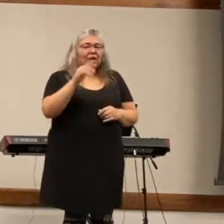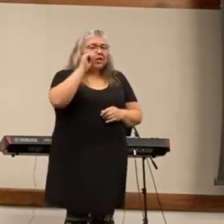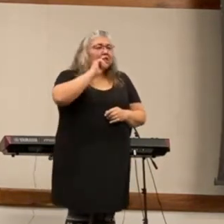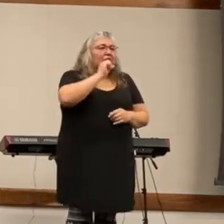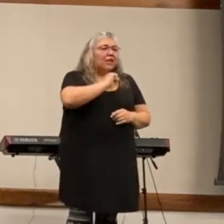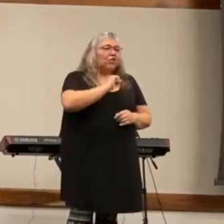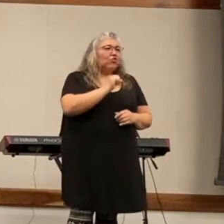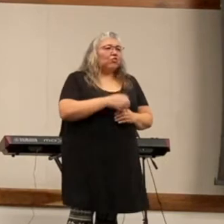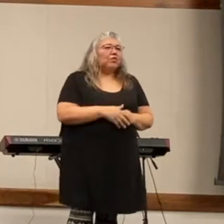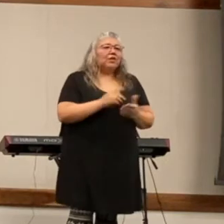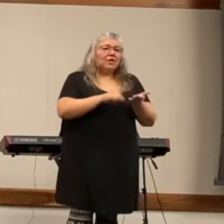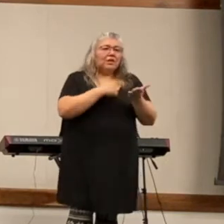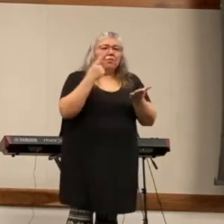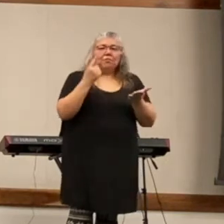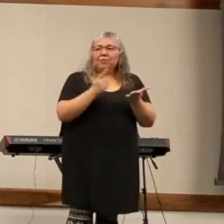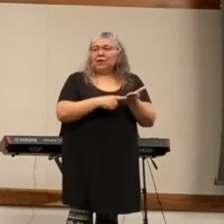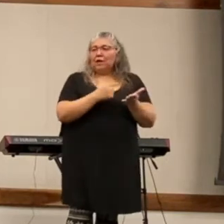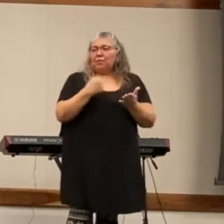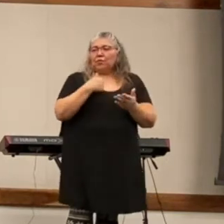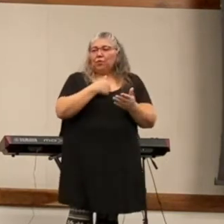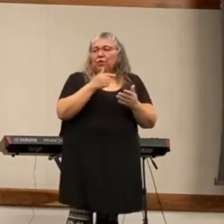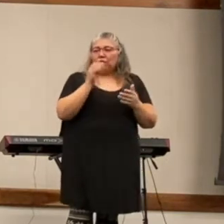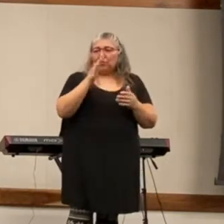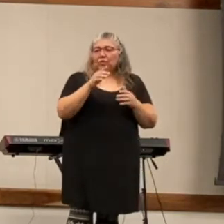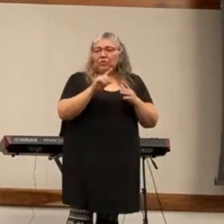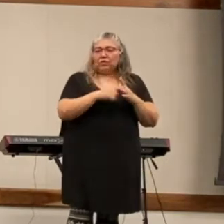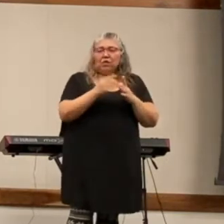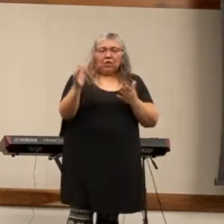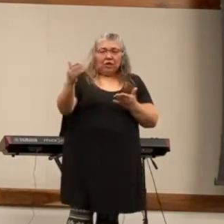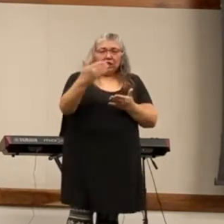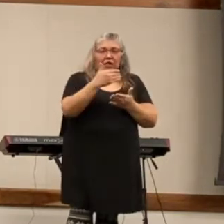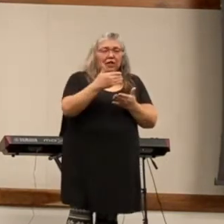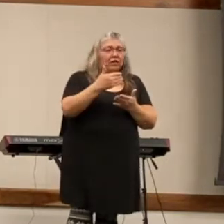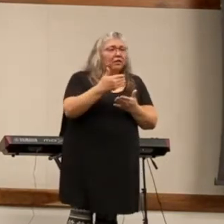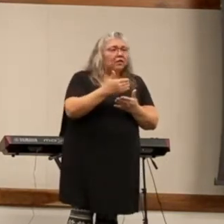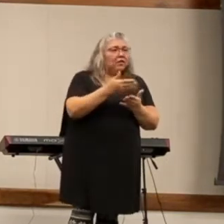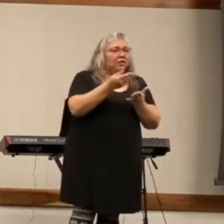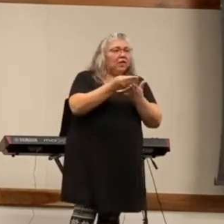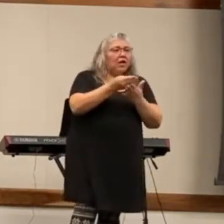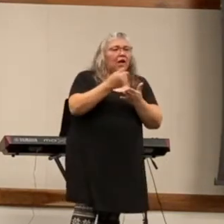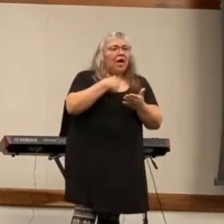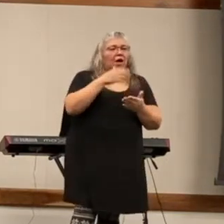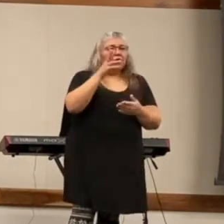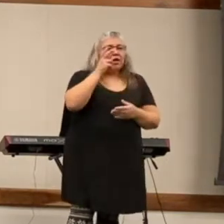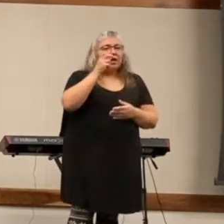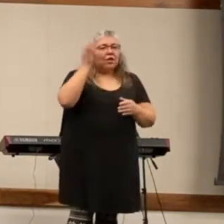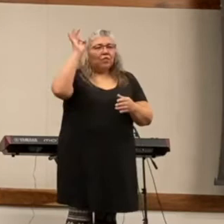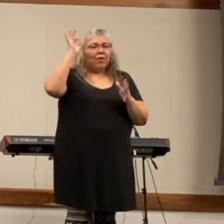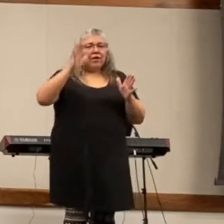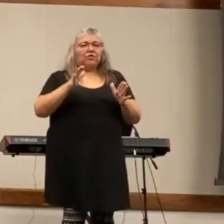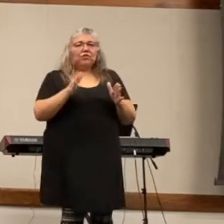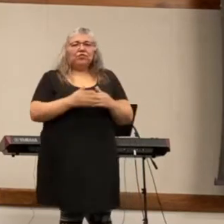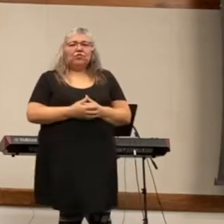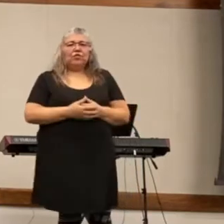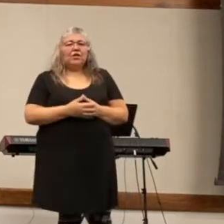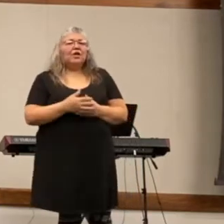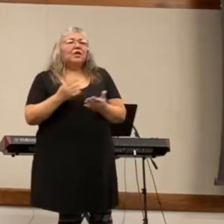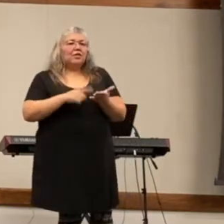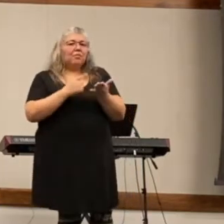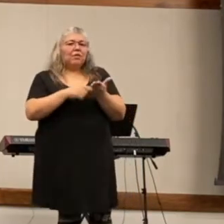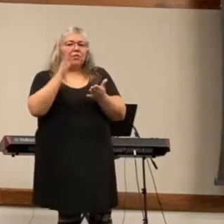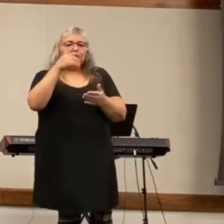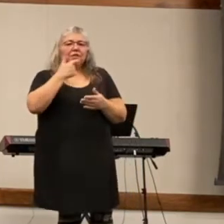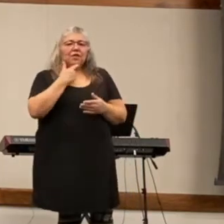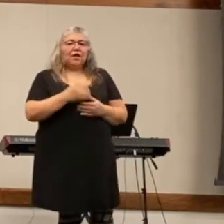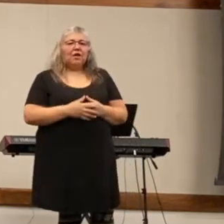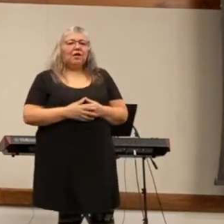teenager, sometimes when we would start collecting the tithes and the offering, I would hear the pastor at some of the times, he would